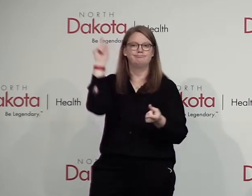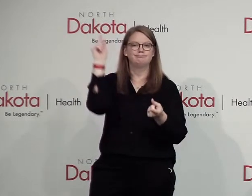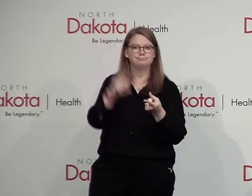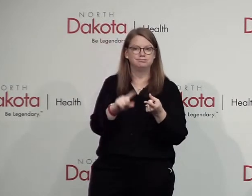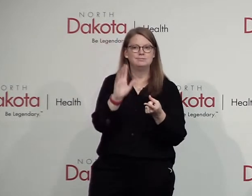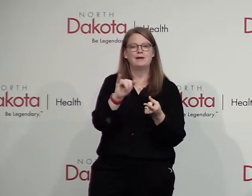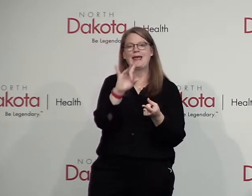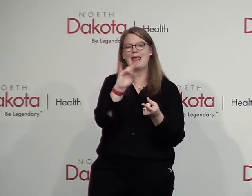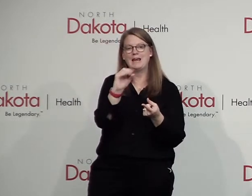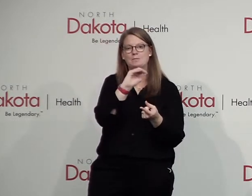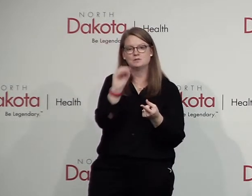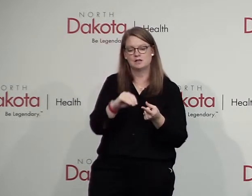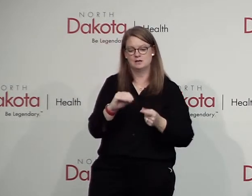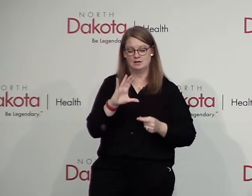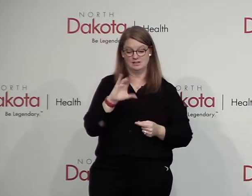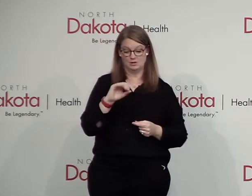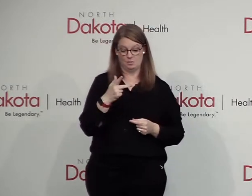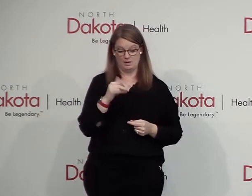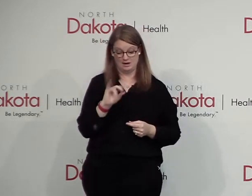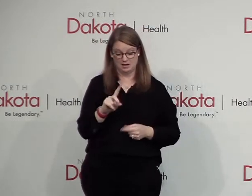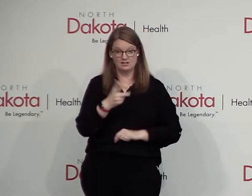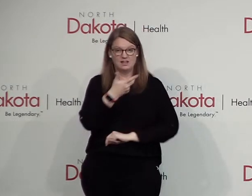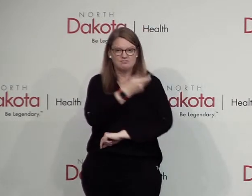by 50%.